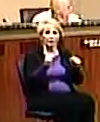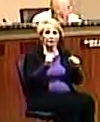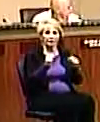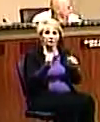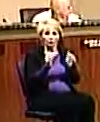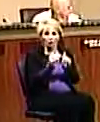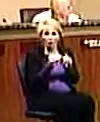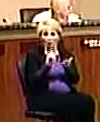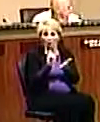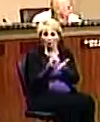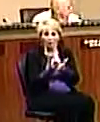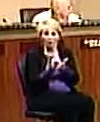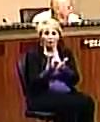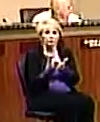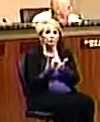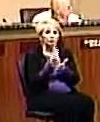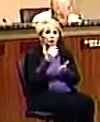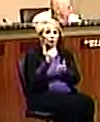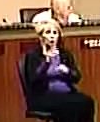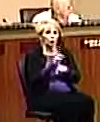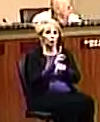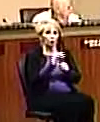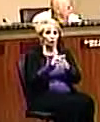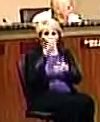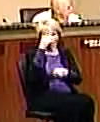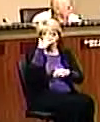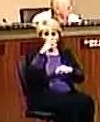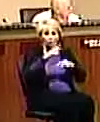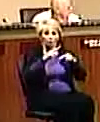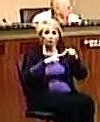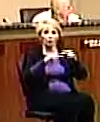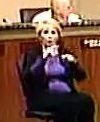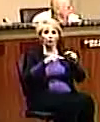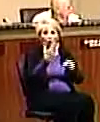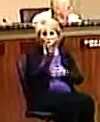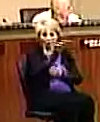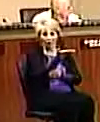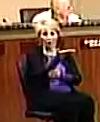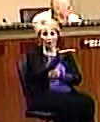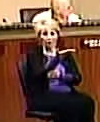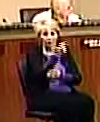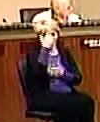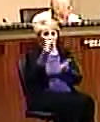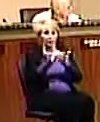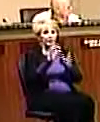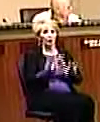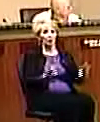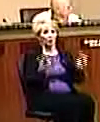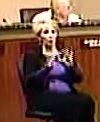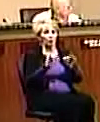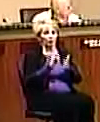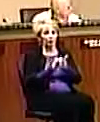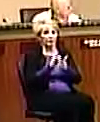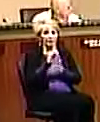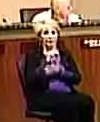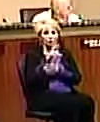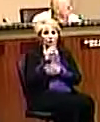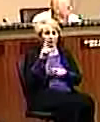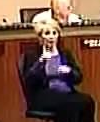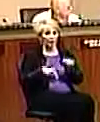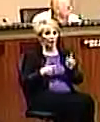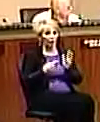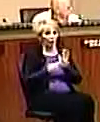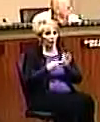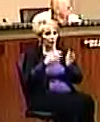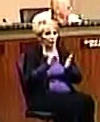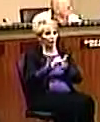money to utilize those beautiful buildings over there, because that's important. That's an issue that we cannot afford to